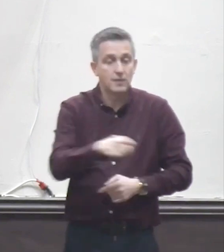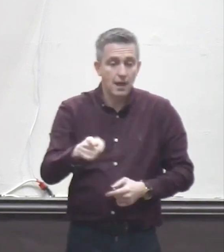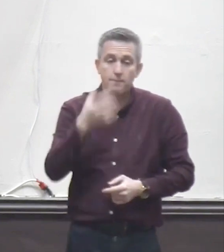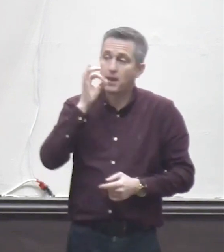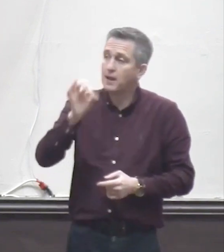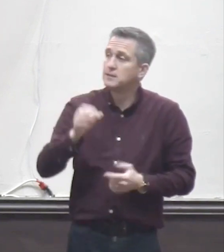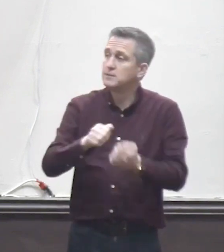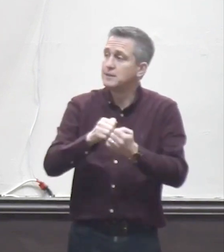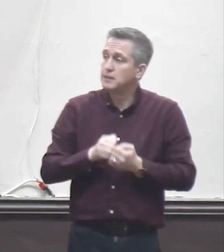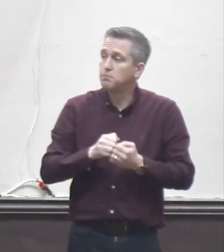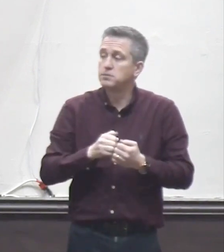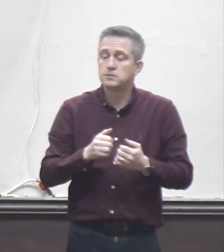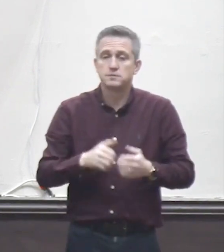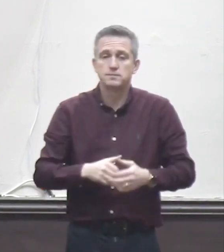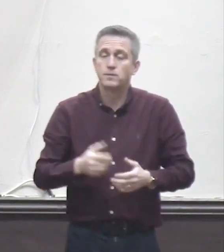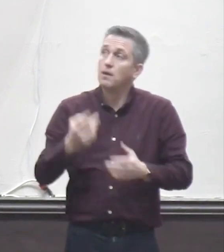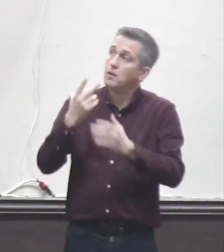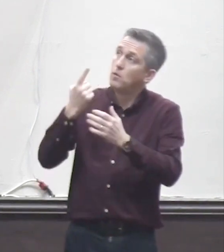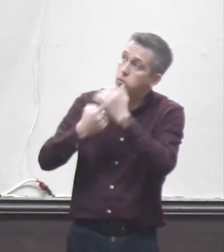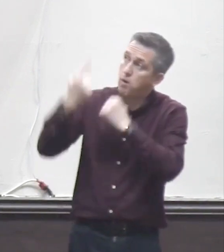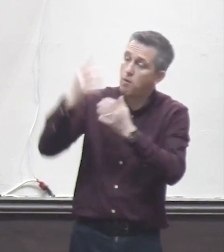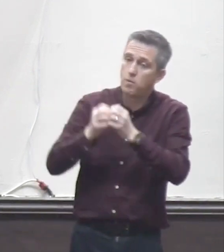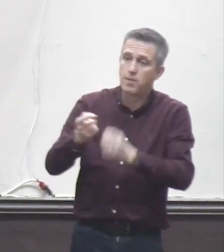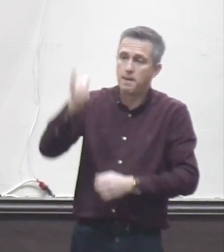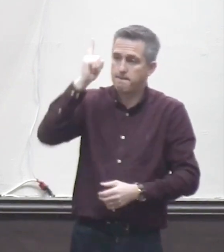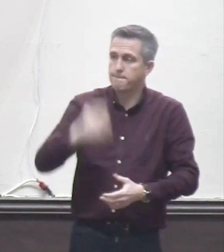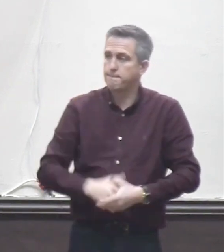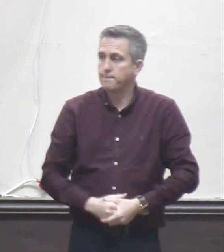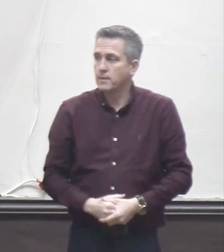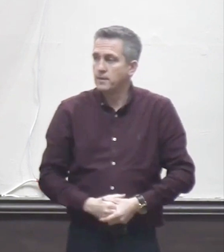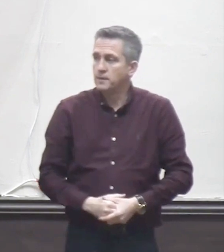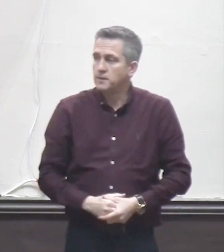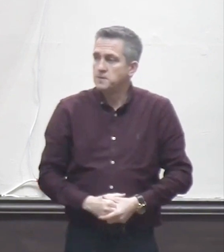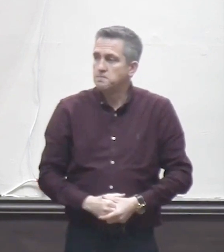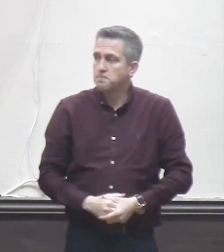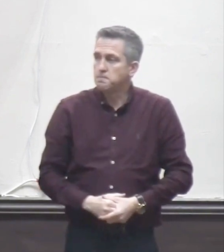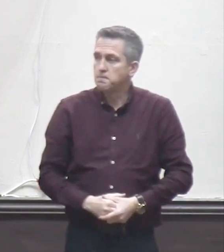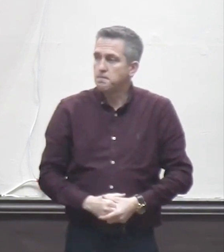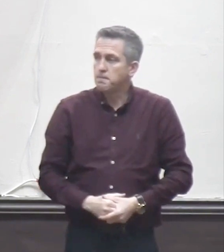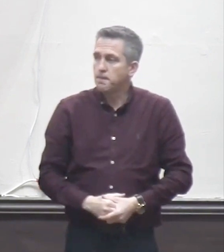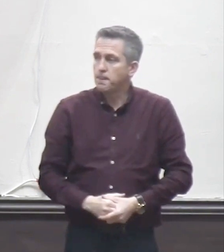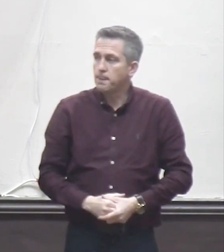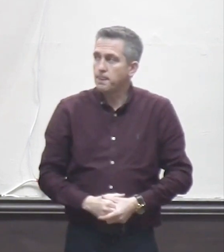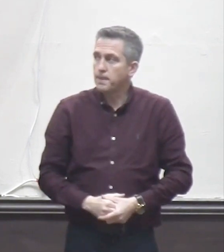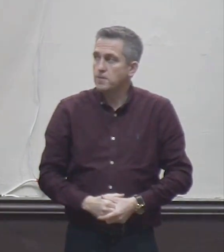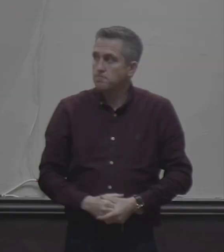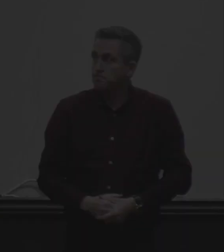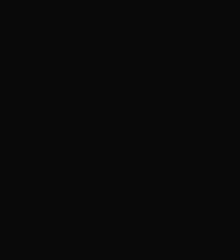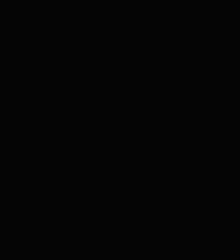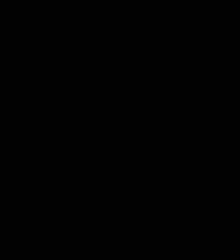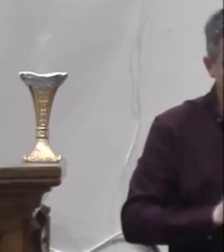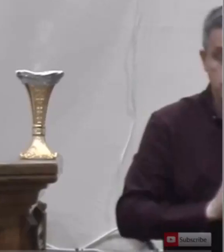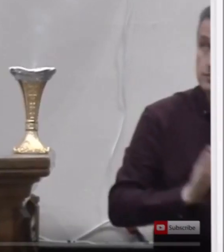keep us upon Tawheed and the oneness of Allah. Wa sallallahu wa sallim ala nabiyyina Muhammad wa alihi wa sahbihi ajma'in. Wa jazakallahu khairan